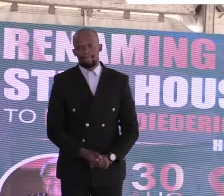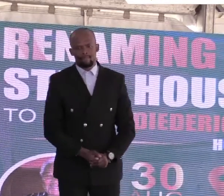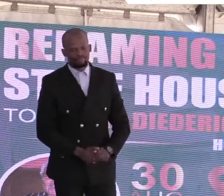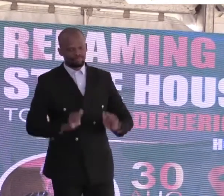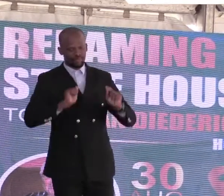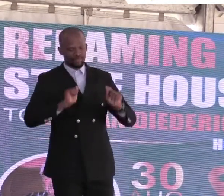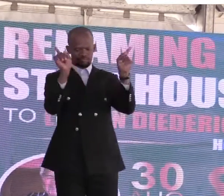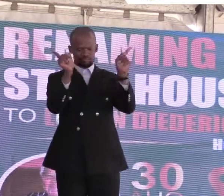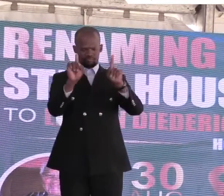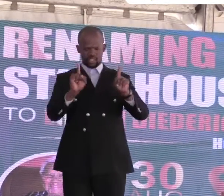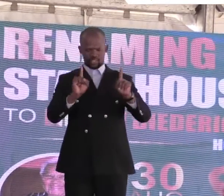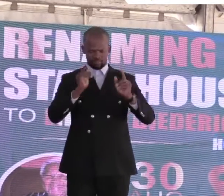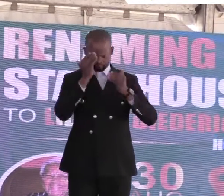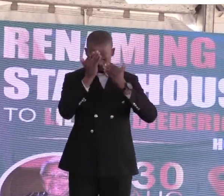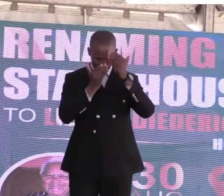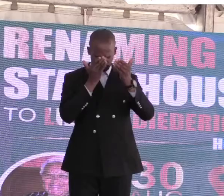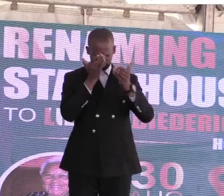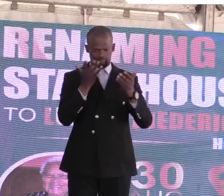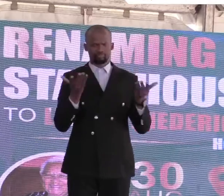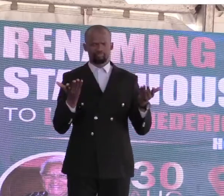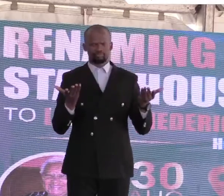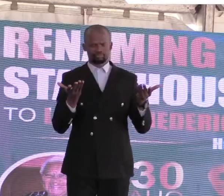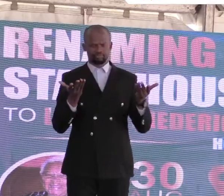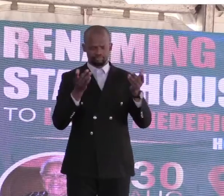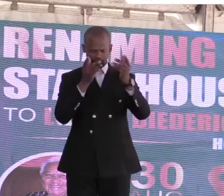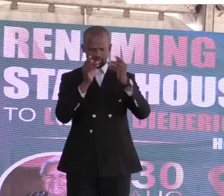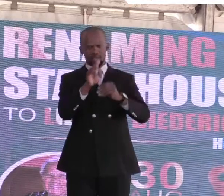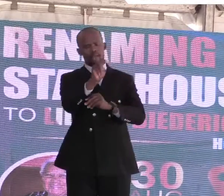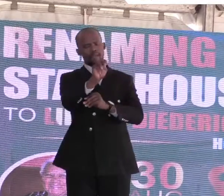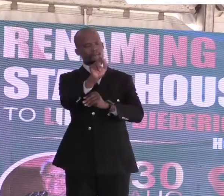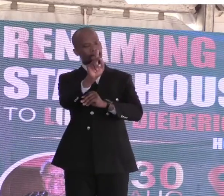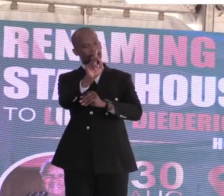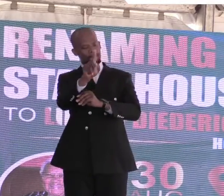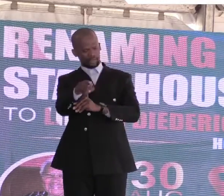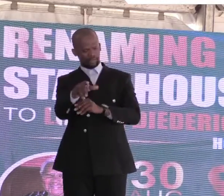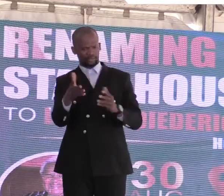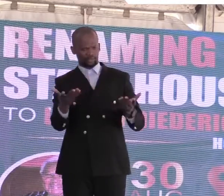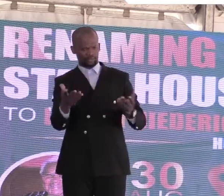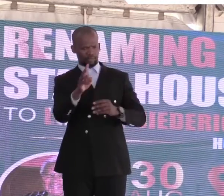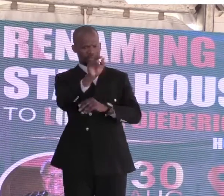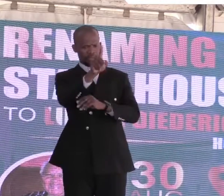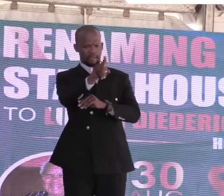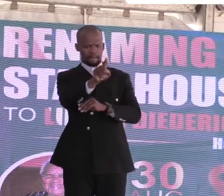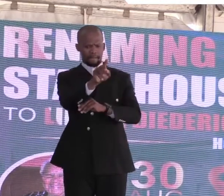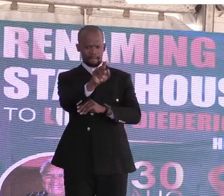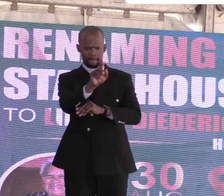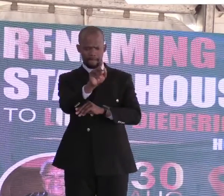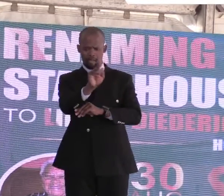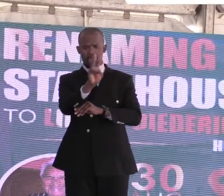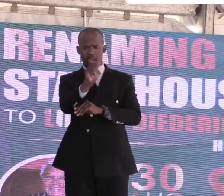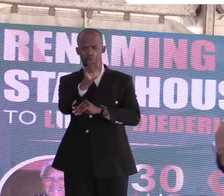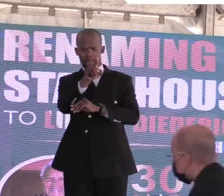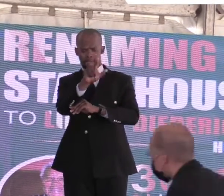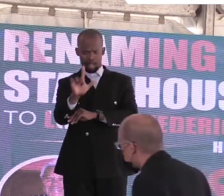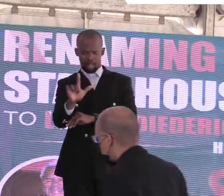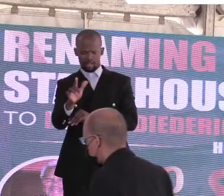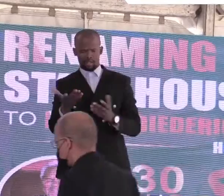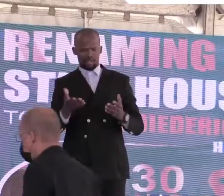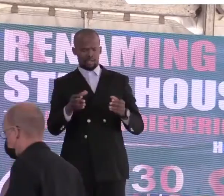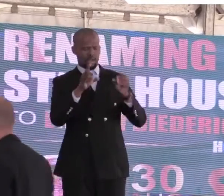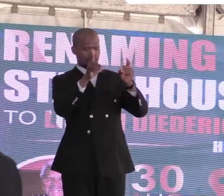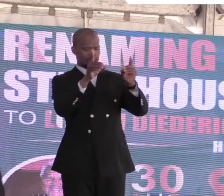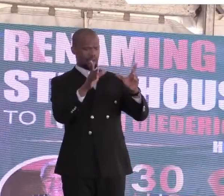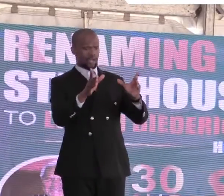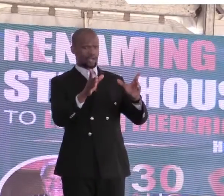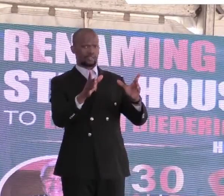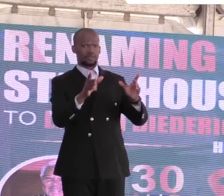Special greetings goes to the Honorable MPs and MPLs present, the Director General and